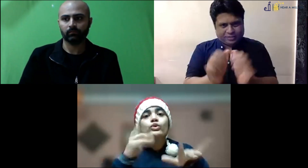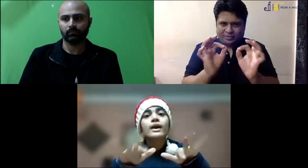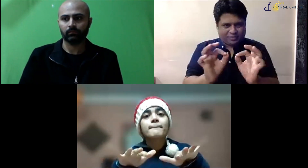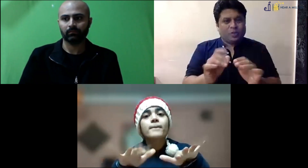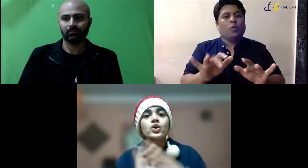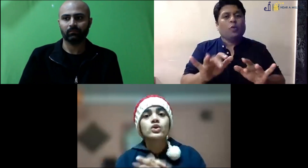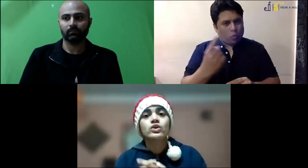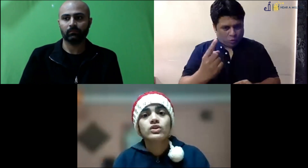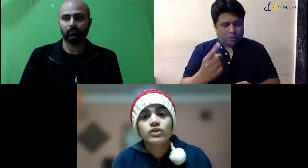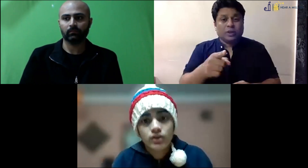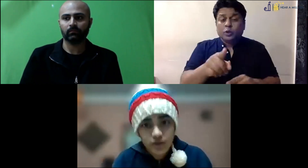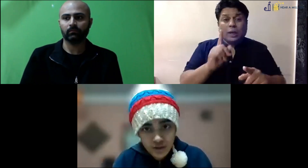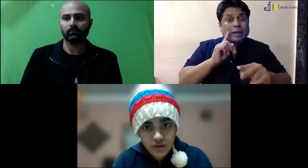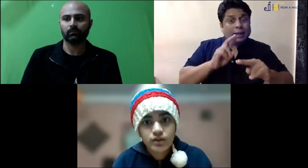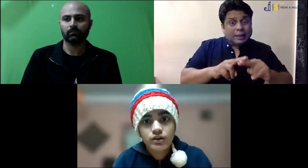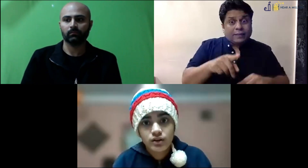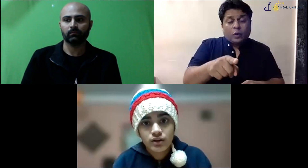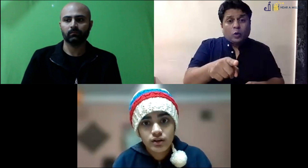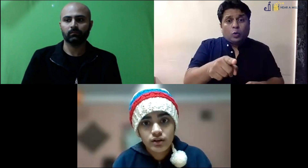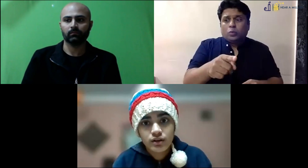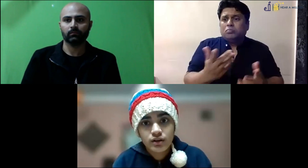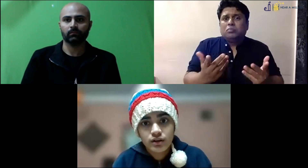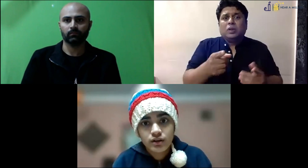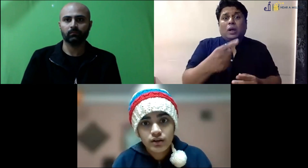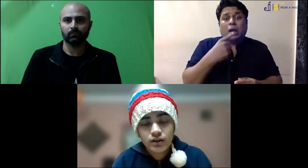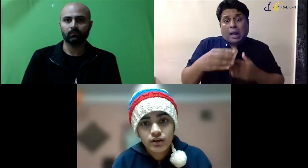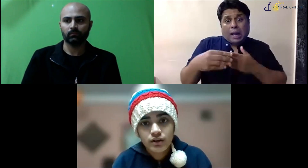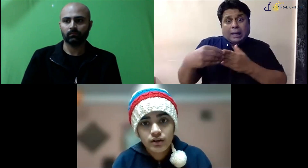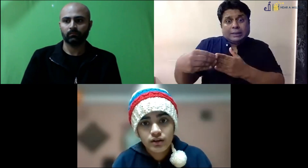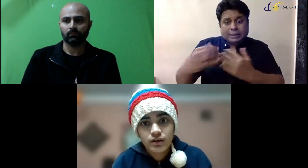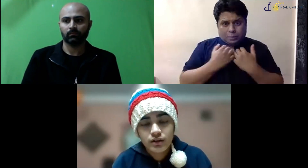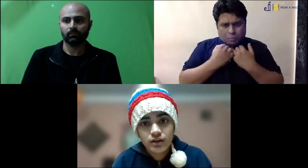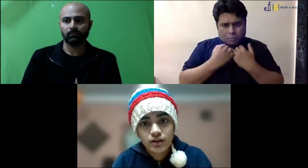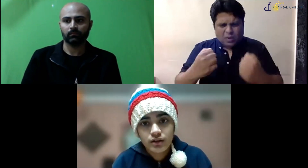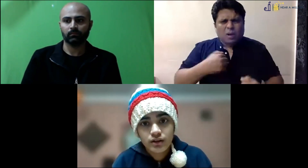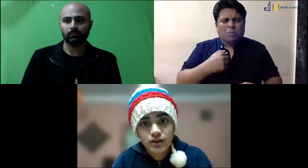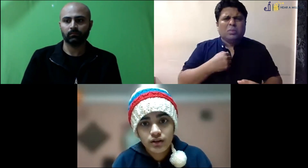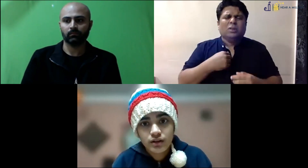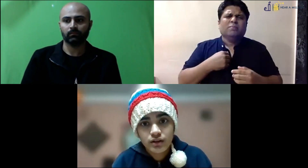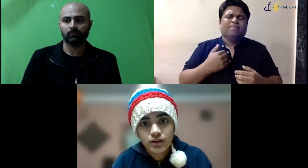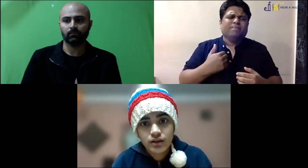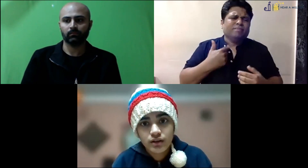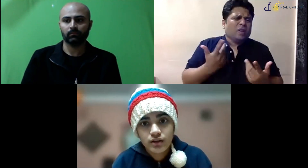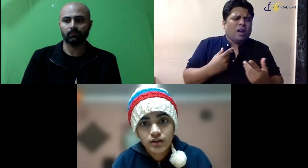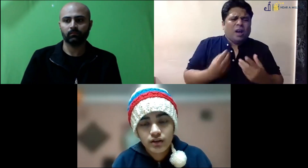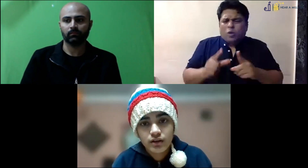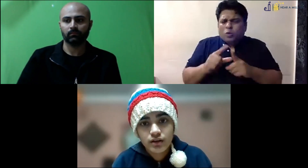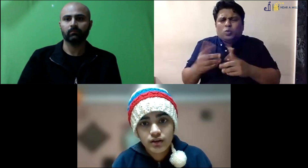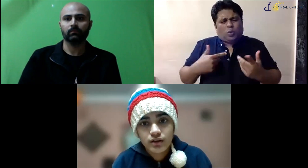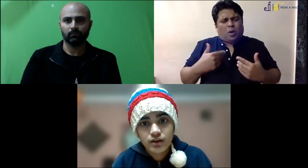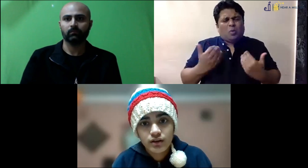arts, in computer arts. Okay. So if you want to, if